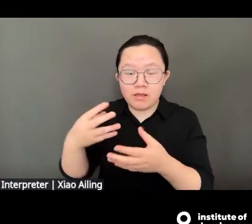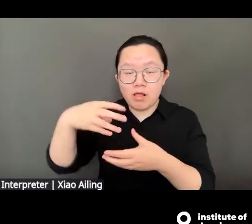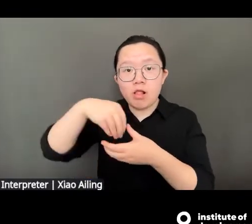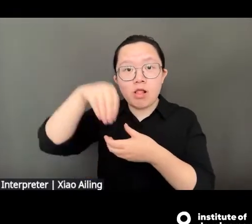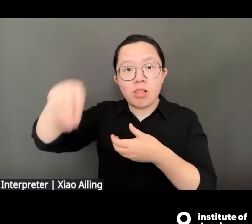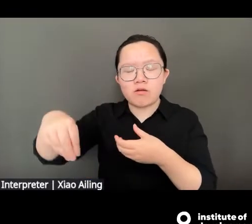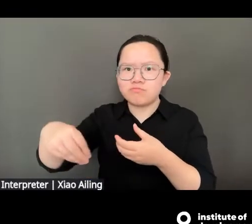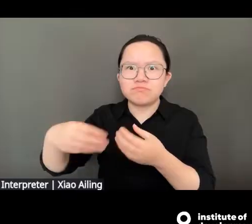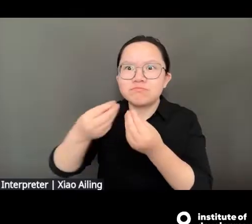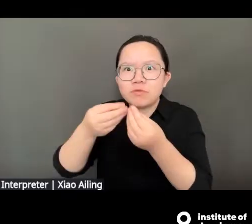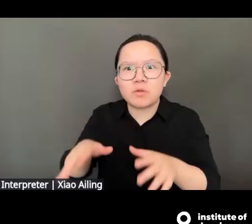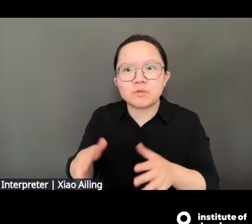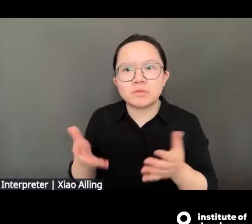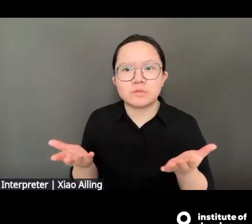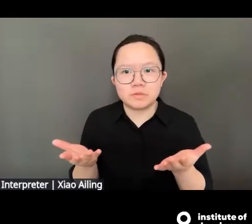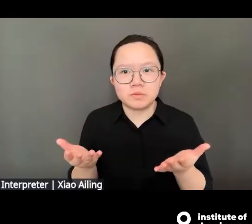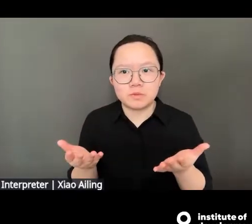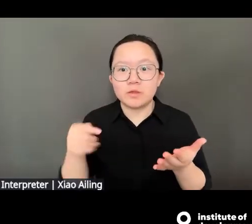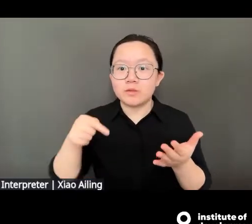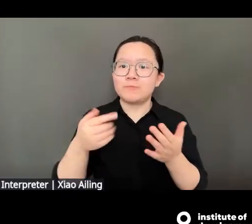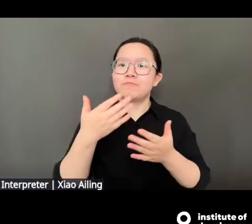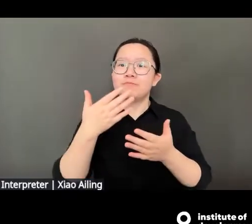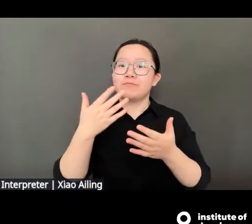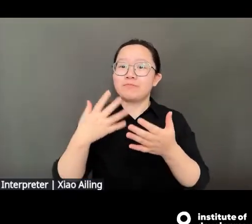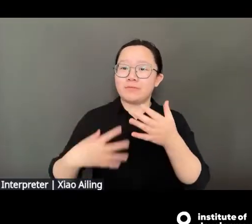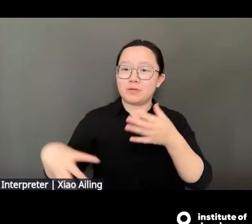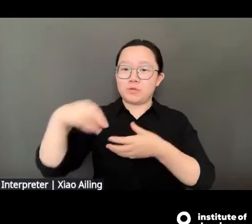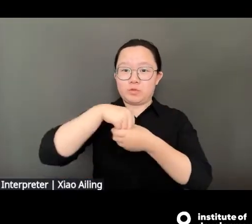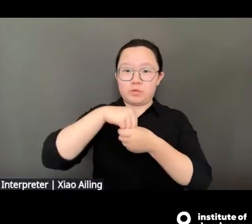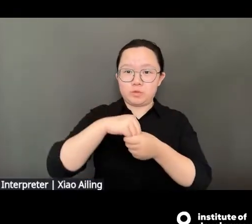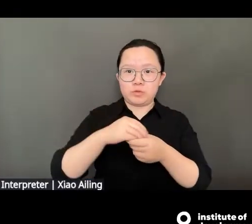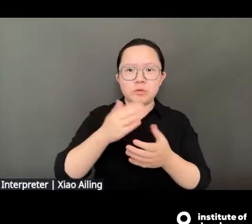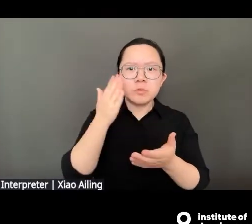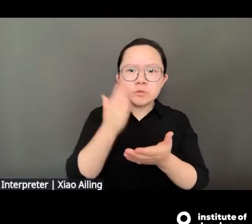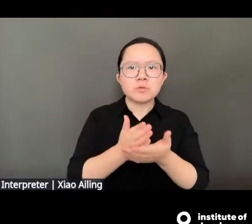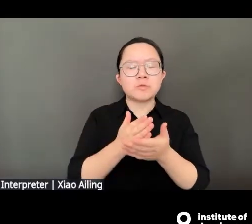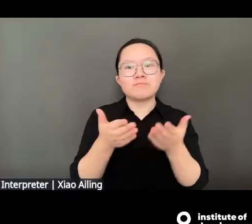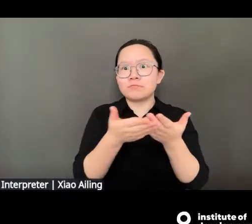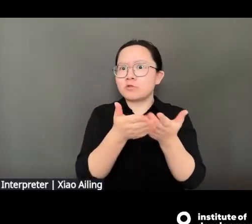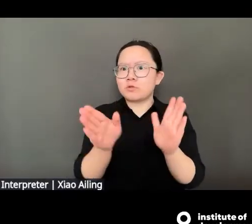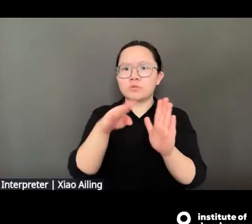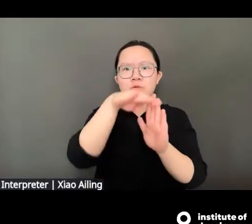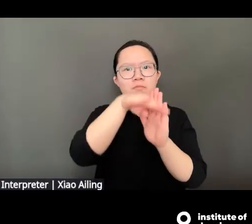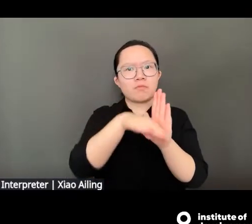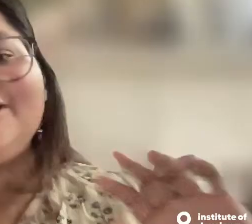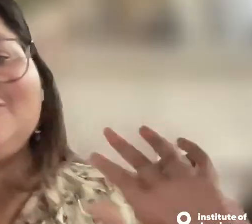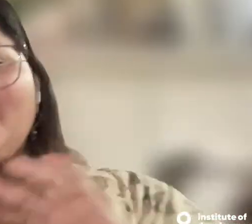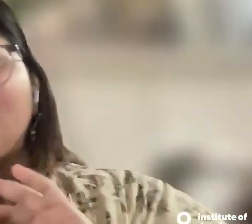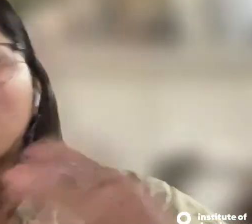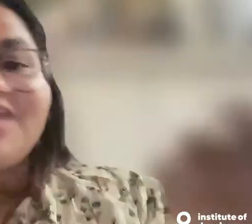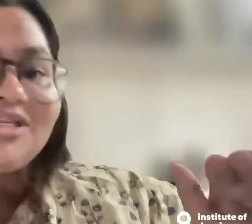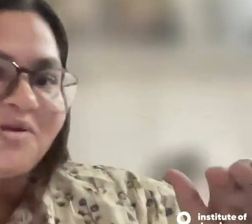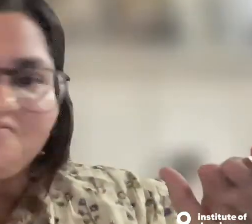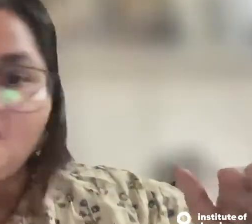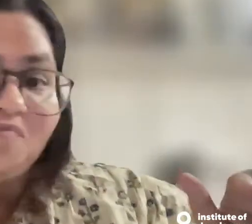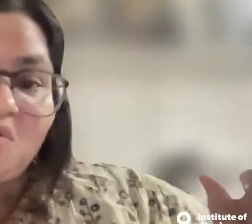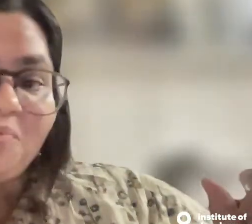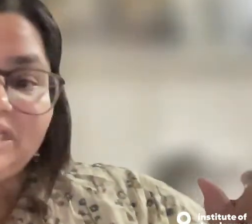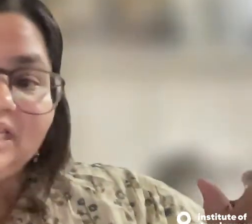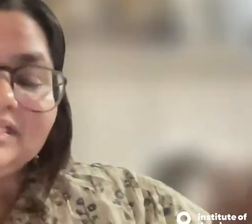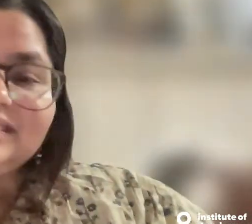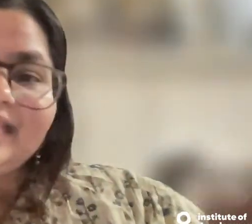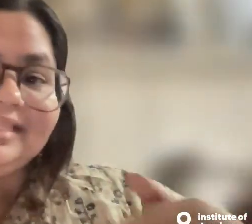monitored commitment, it can easily be overlooked. Programs may reference disability in their language, but fail to